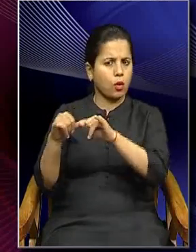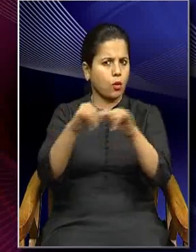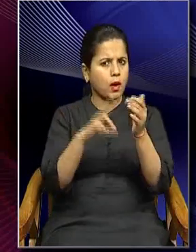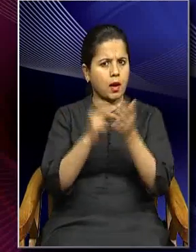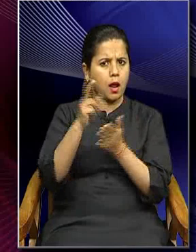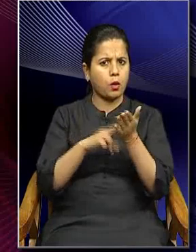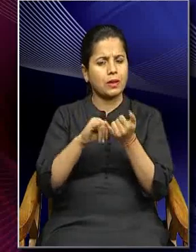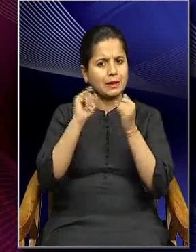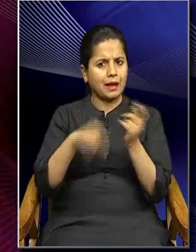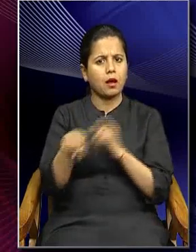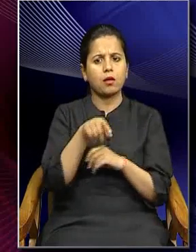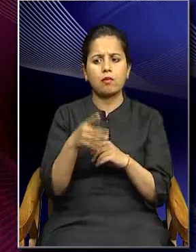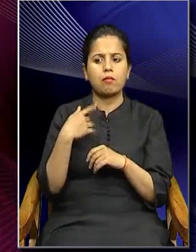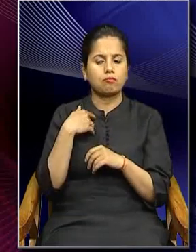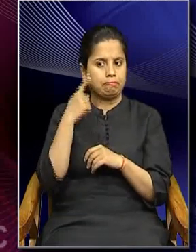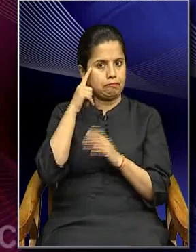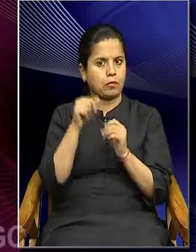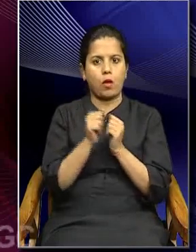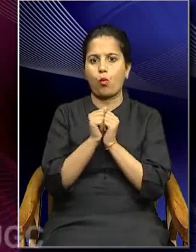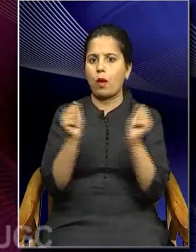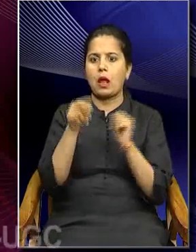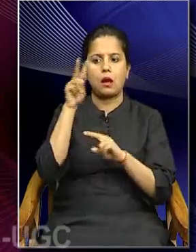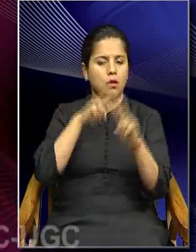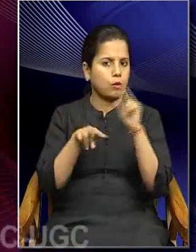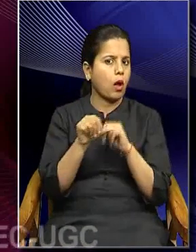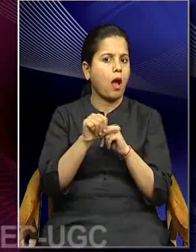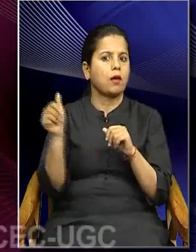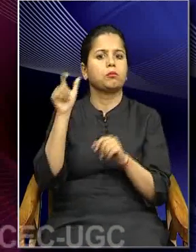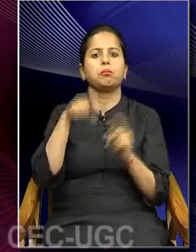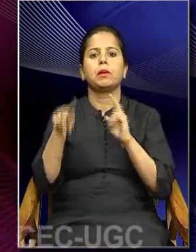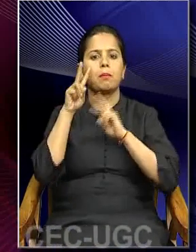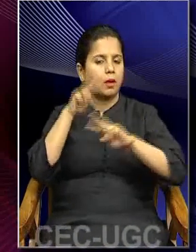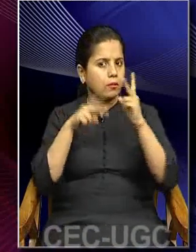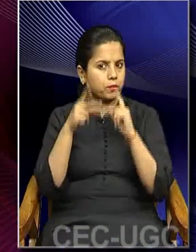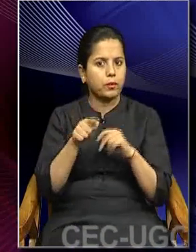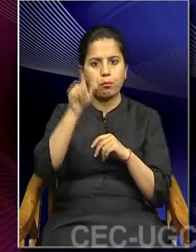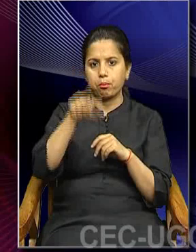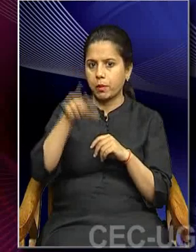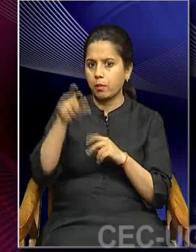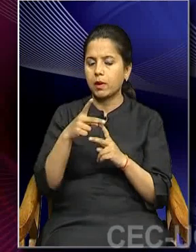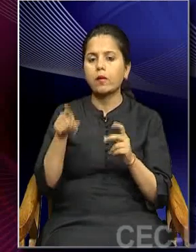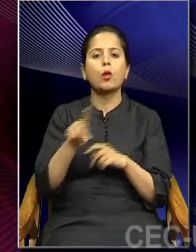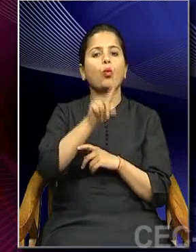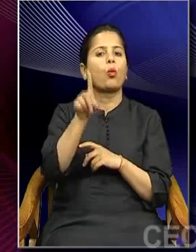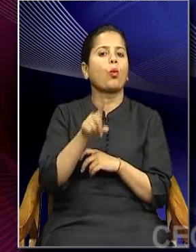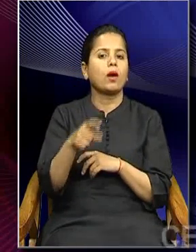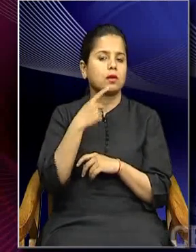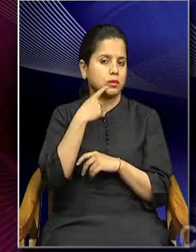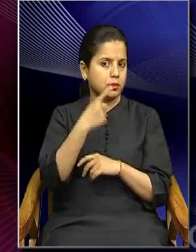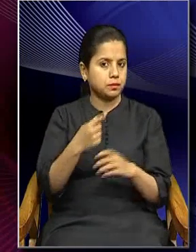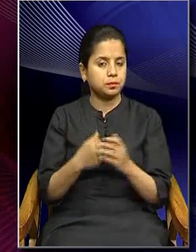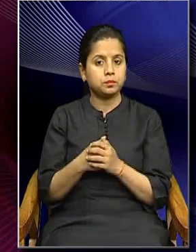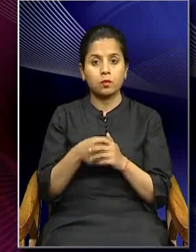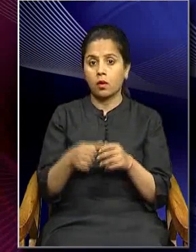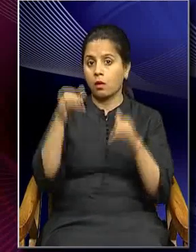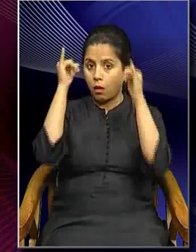done without assuming an external entity other than the individual thing in question. A